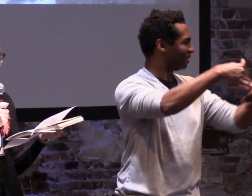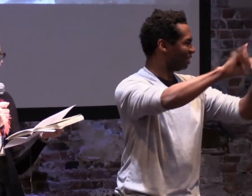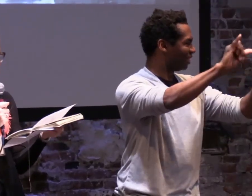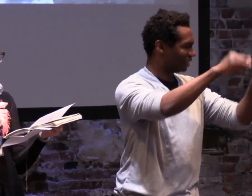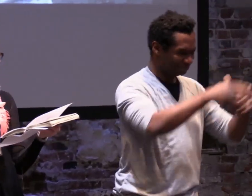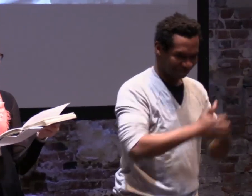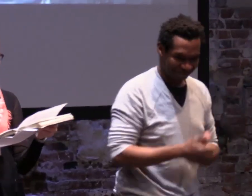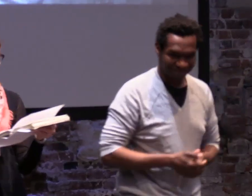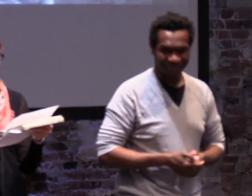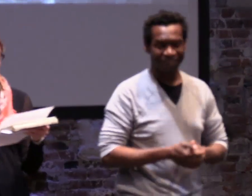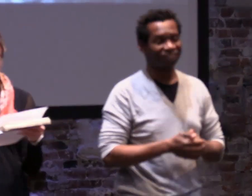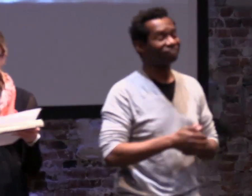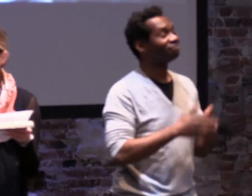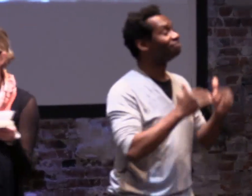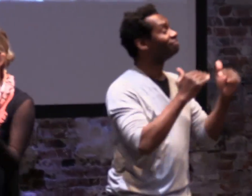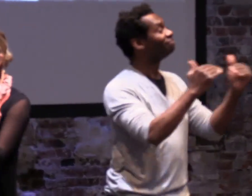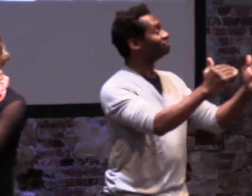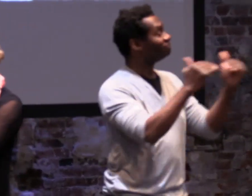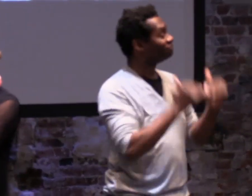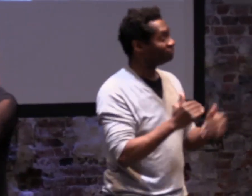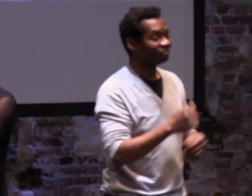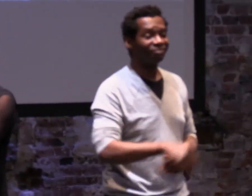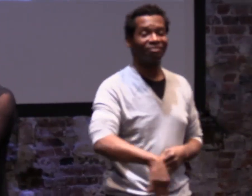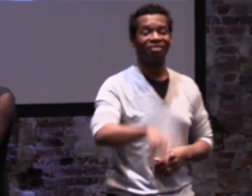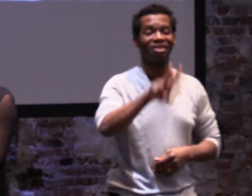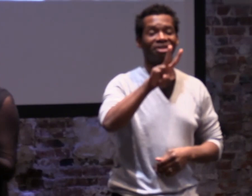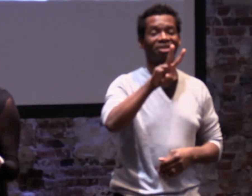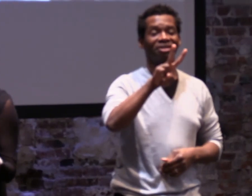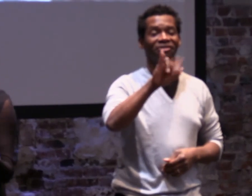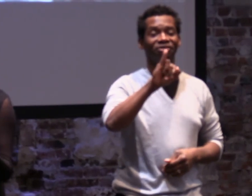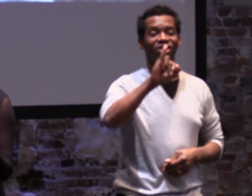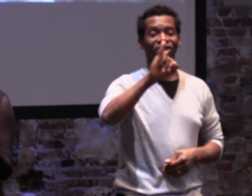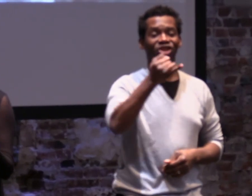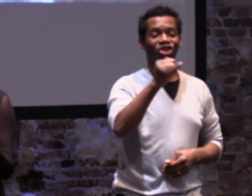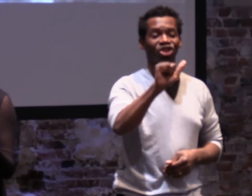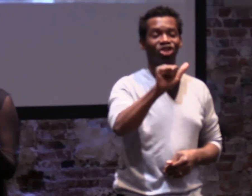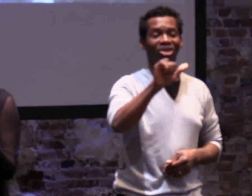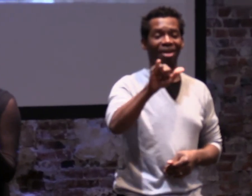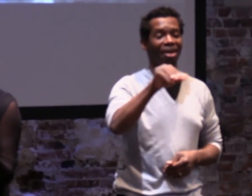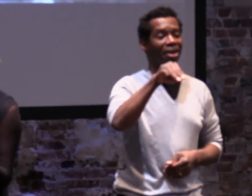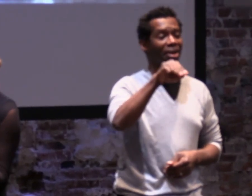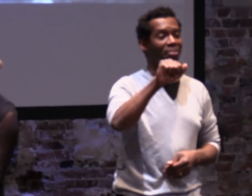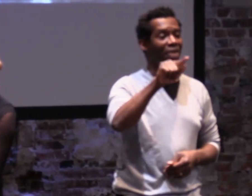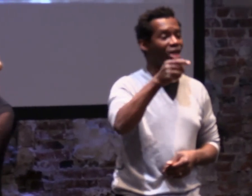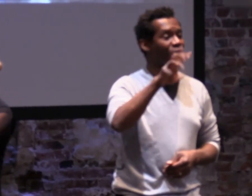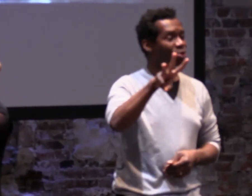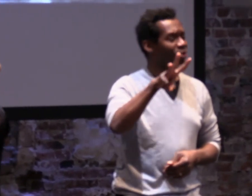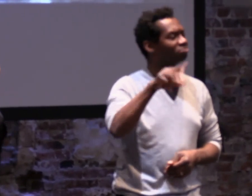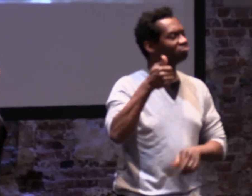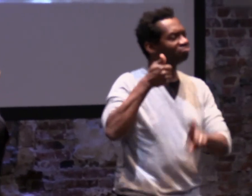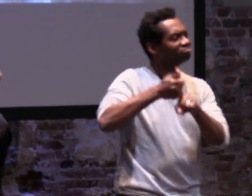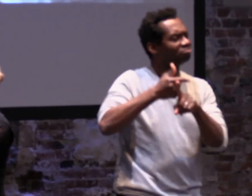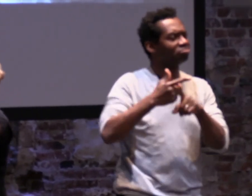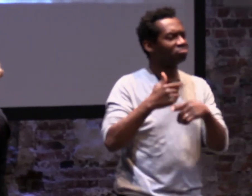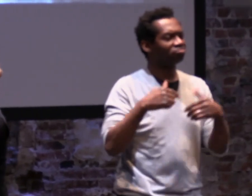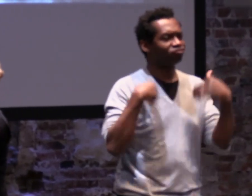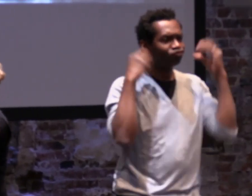HowlRound cultural strategist Vijay Matthew, who is holding down our video and live streaming ship over